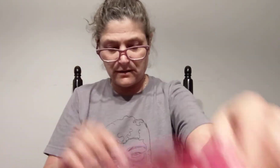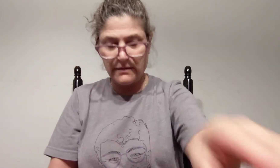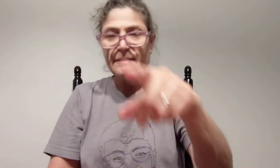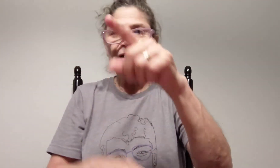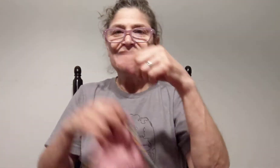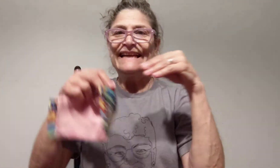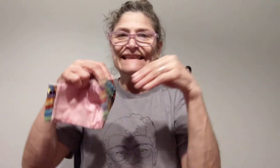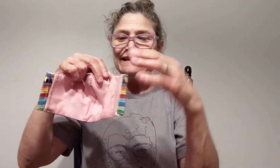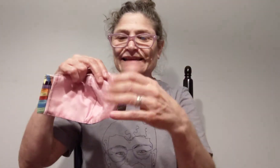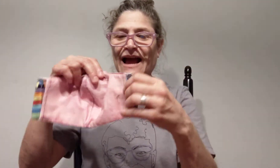you get a house.